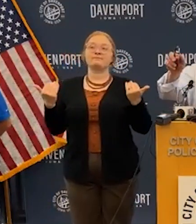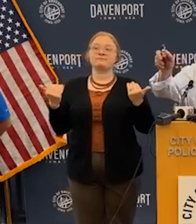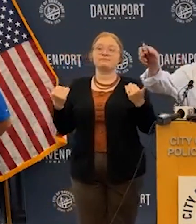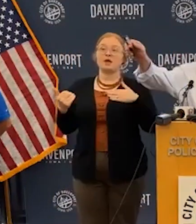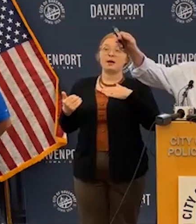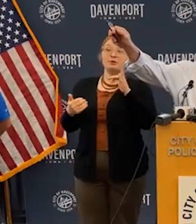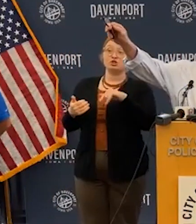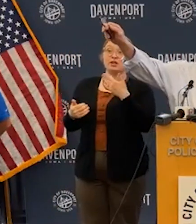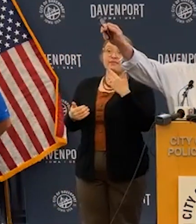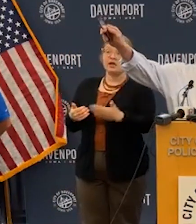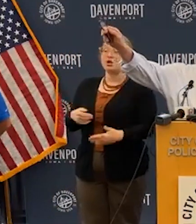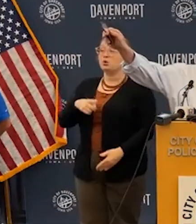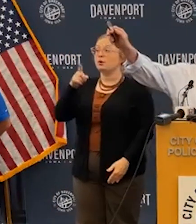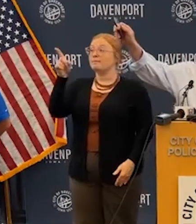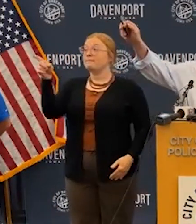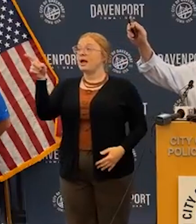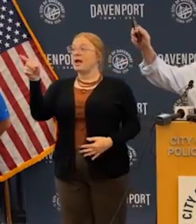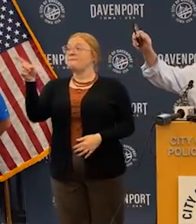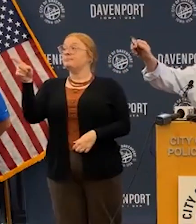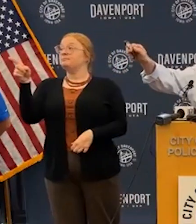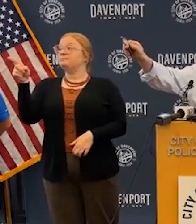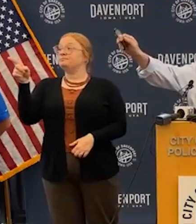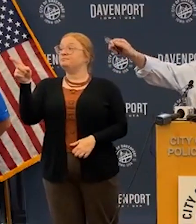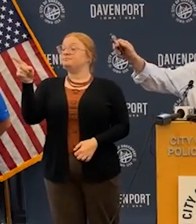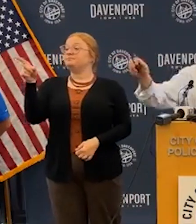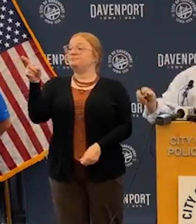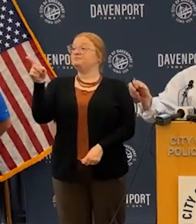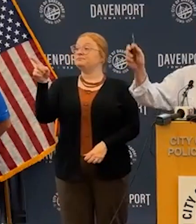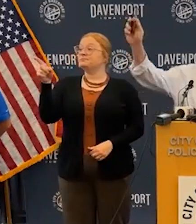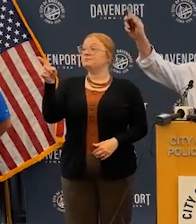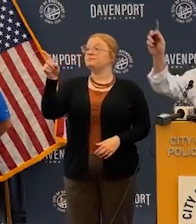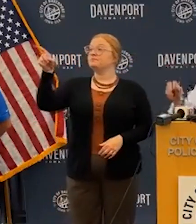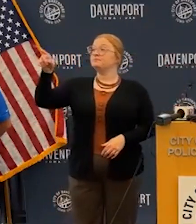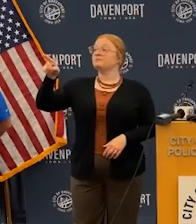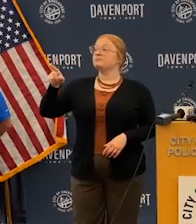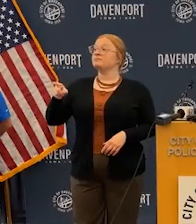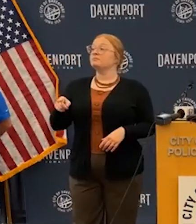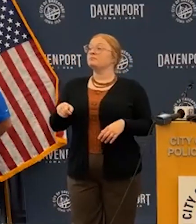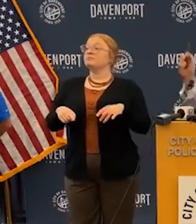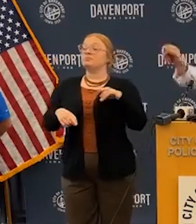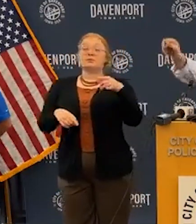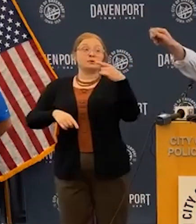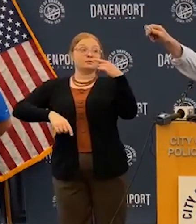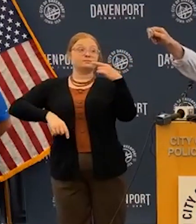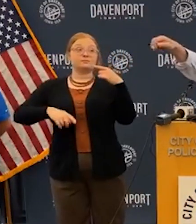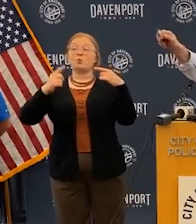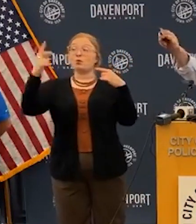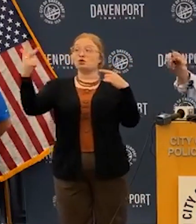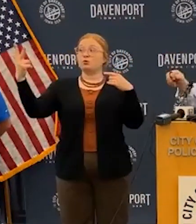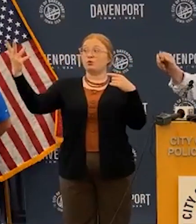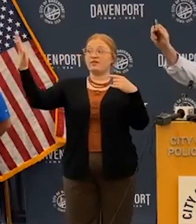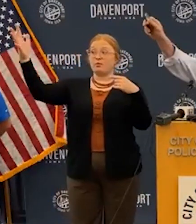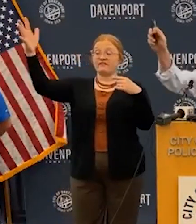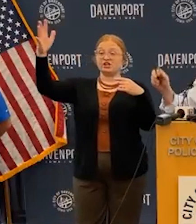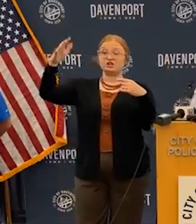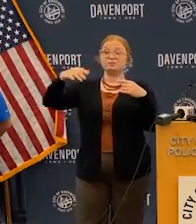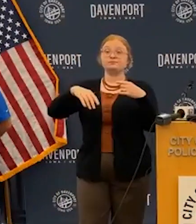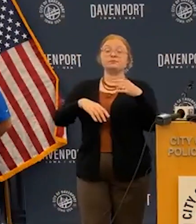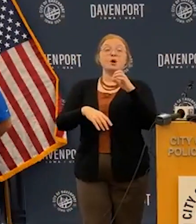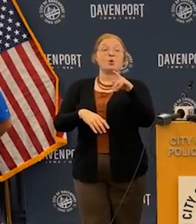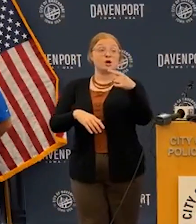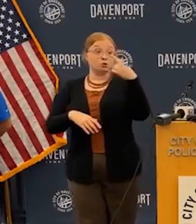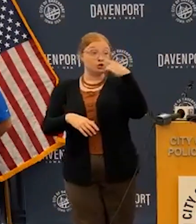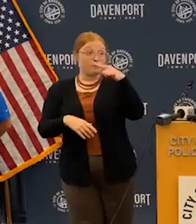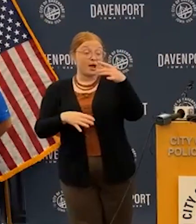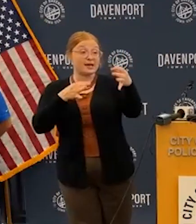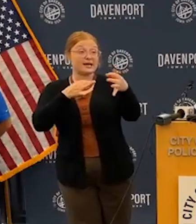sir, and then that's it. Can you give us I'll go 1, 2, 3. You three right there. Can you give us a little bit of a synopsis of what the recovery effort has been like the